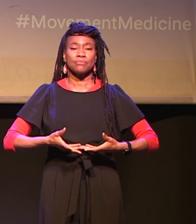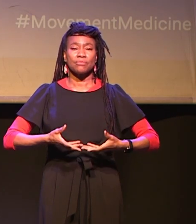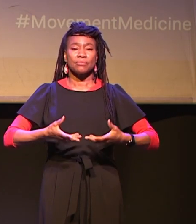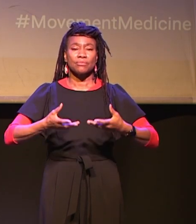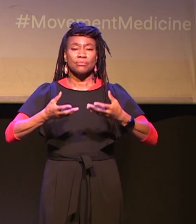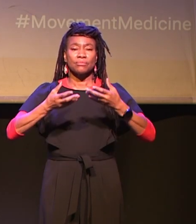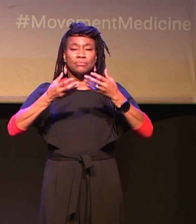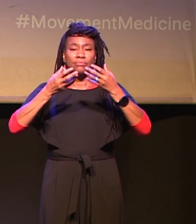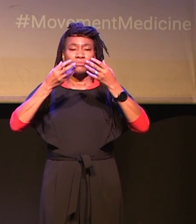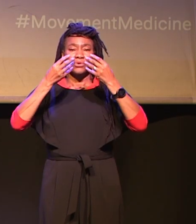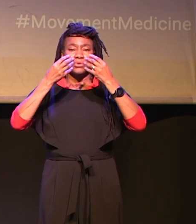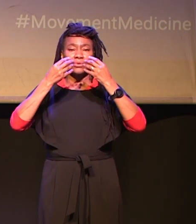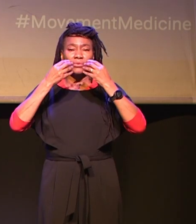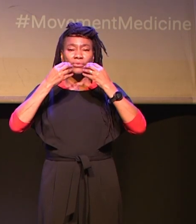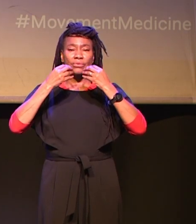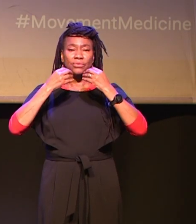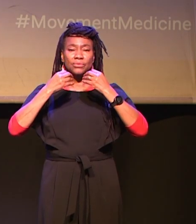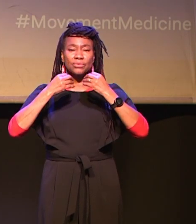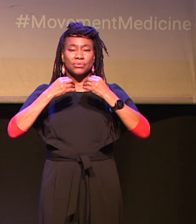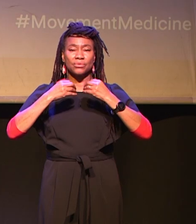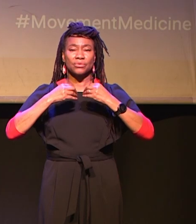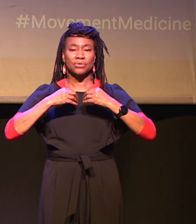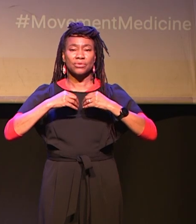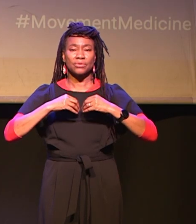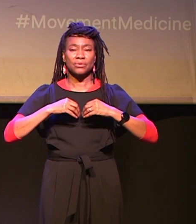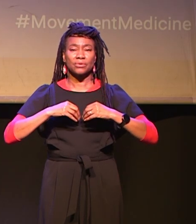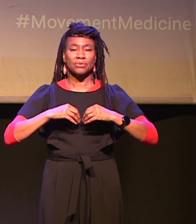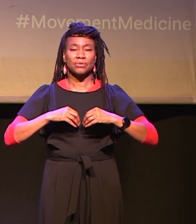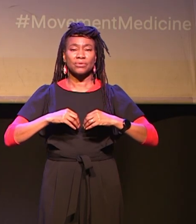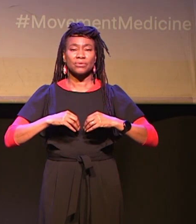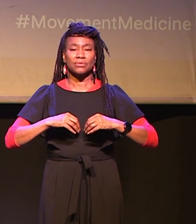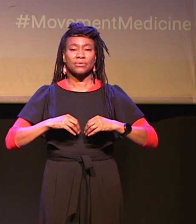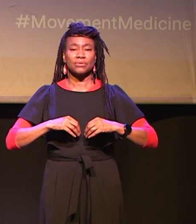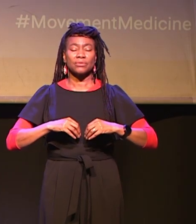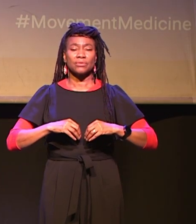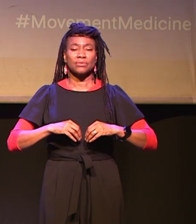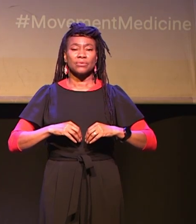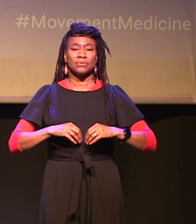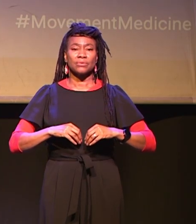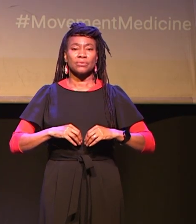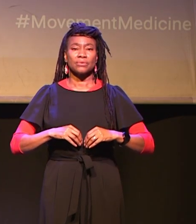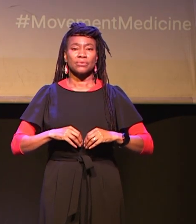Bring your attention here so that you can actually sit in this place.